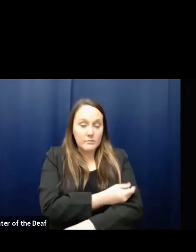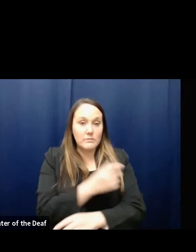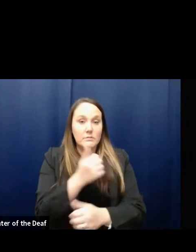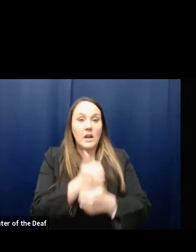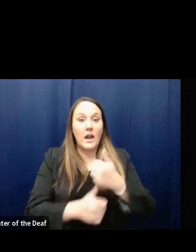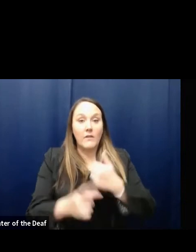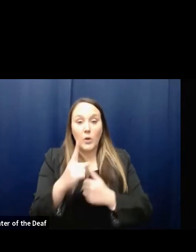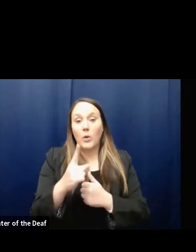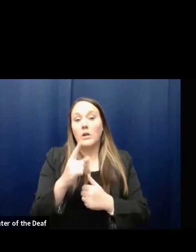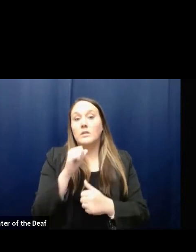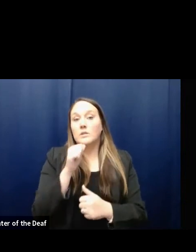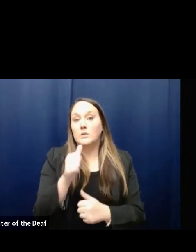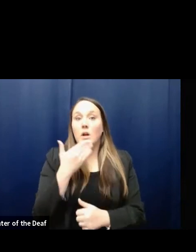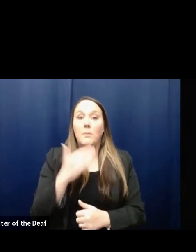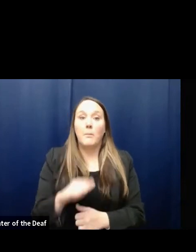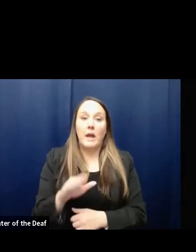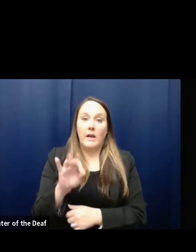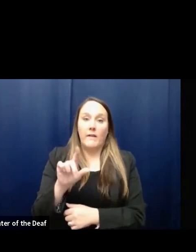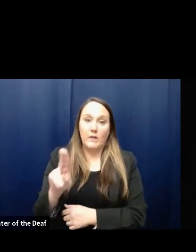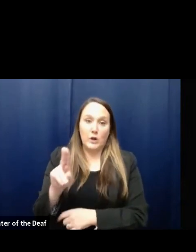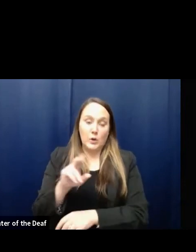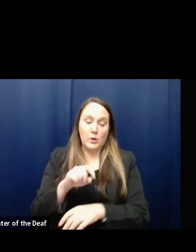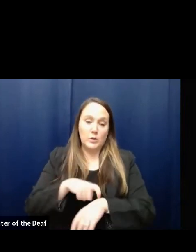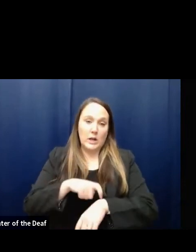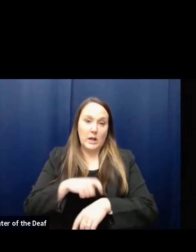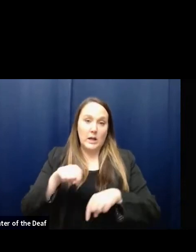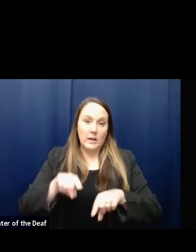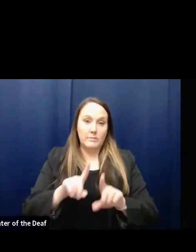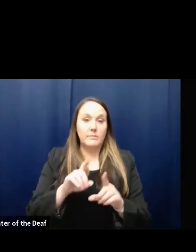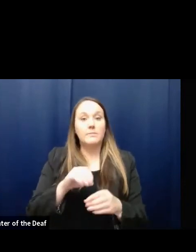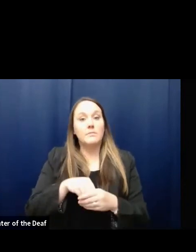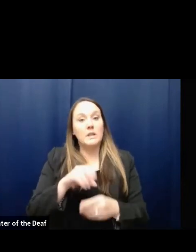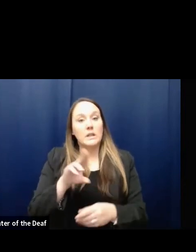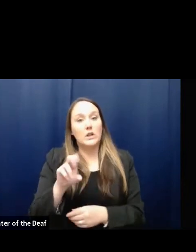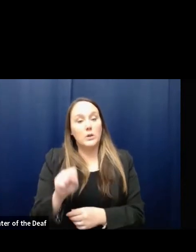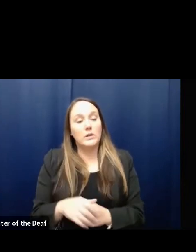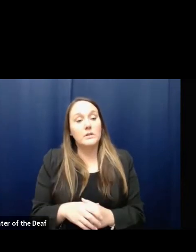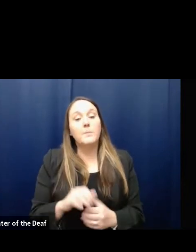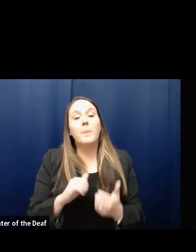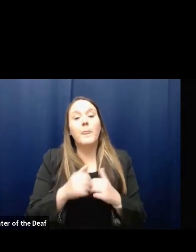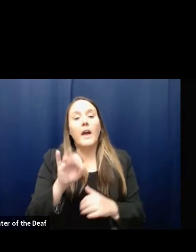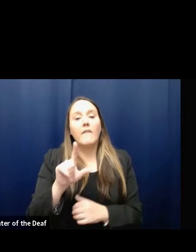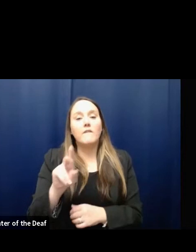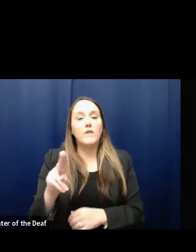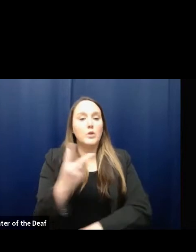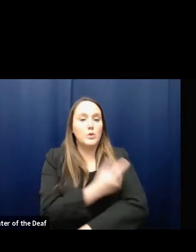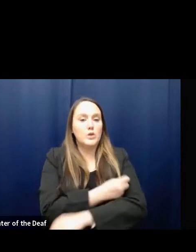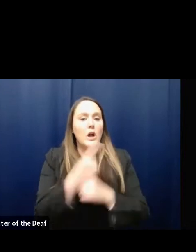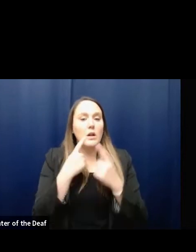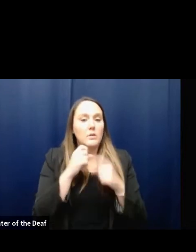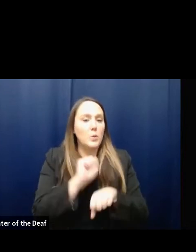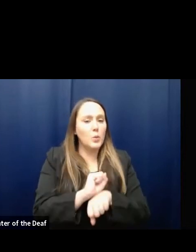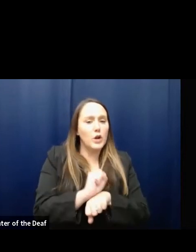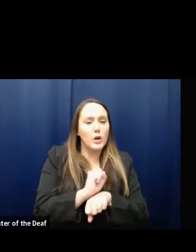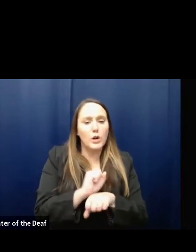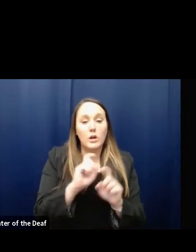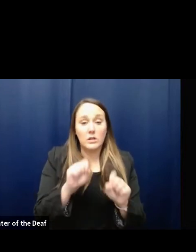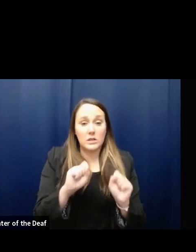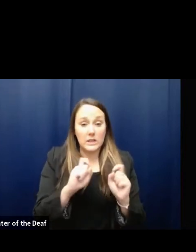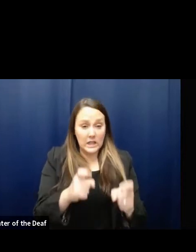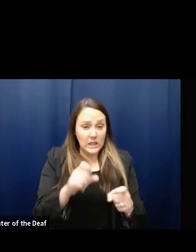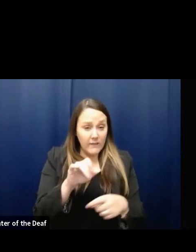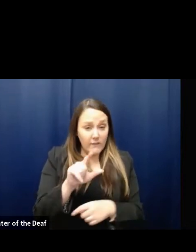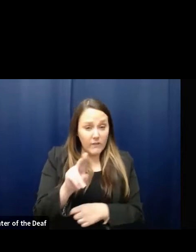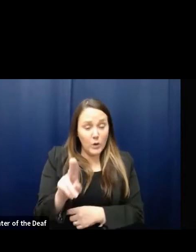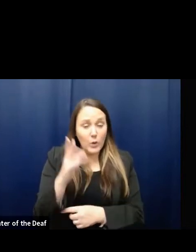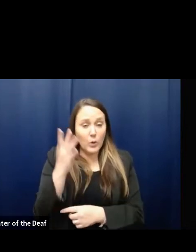season in the United States. Malik's next question is, how does the flu shot work? And can the flu shot give you the flu? Why or why